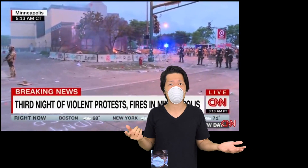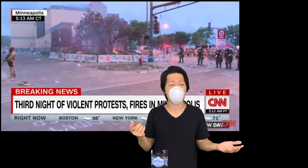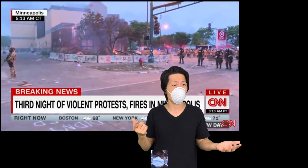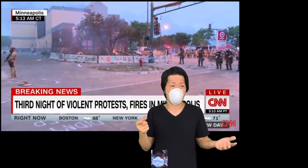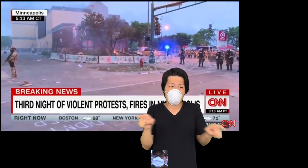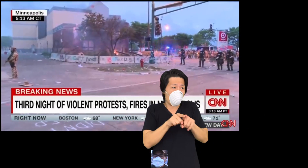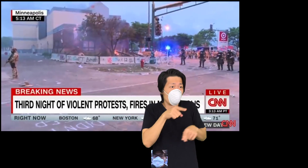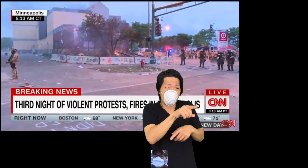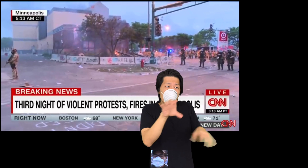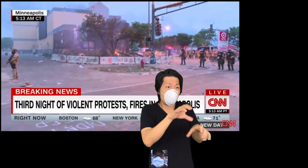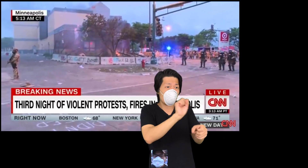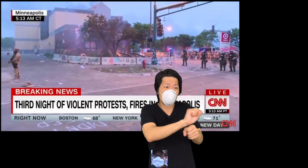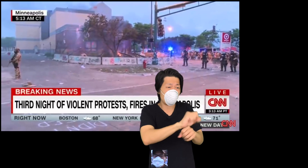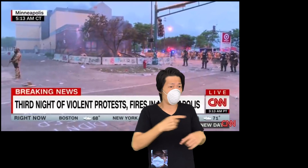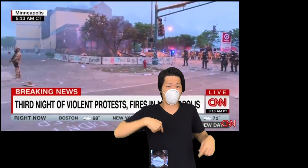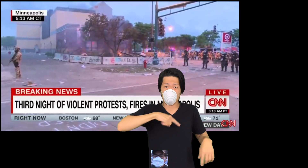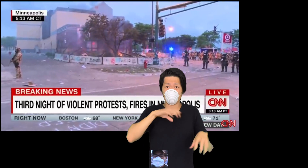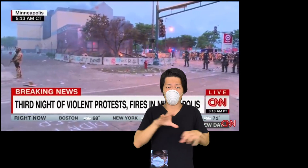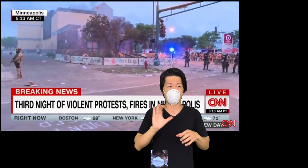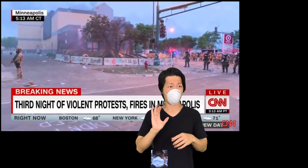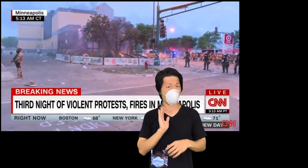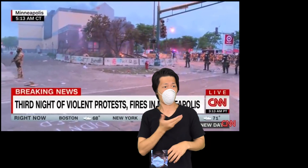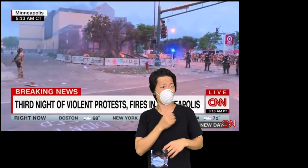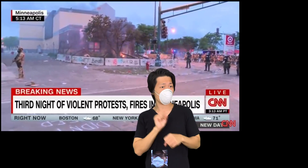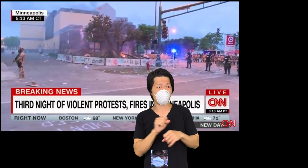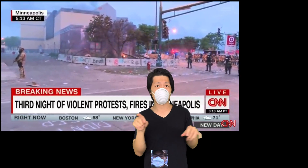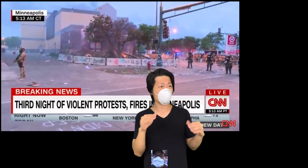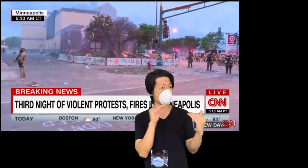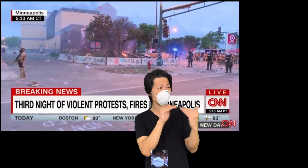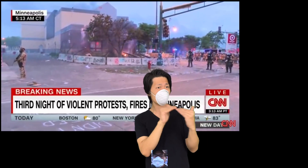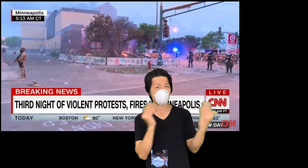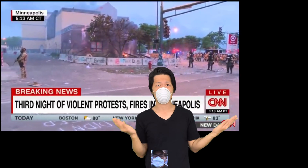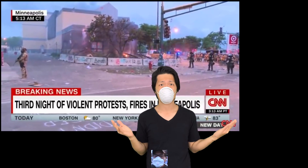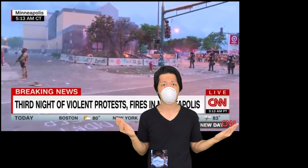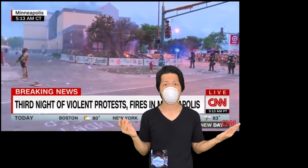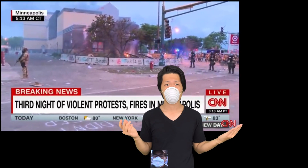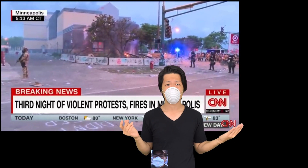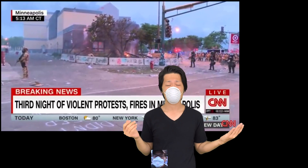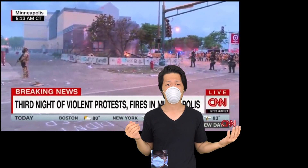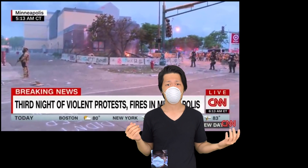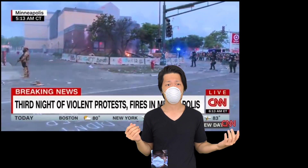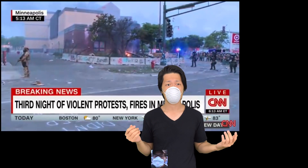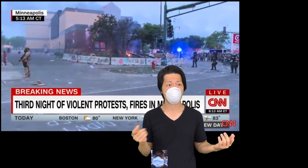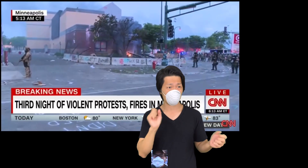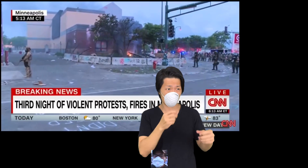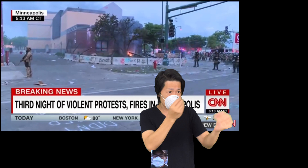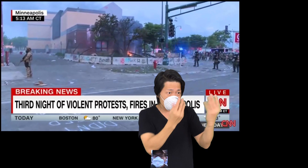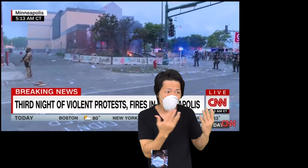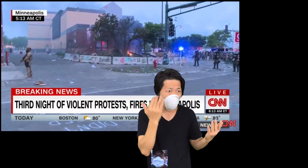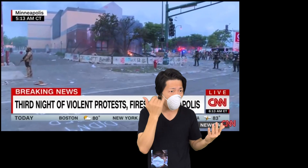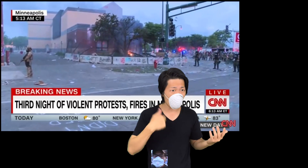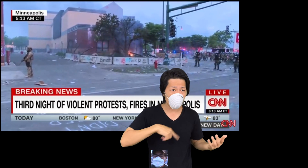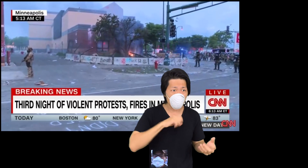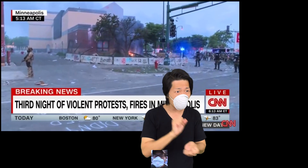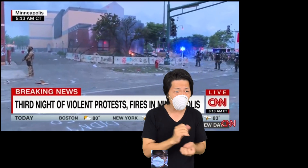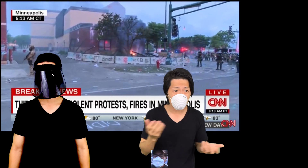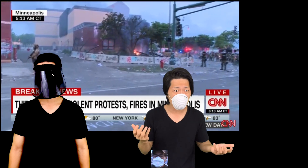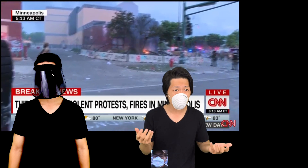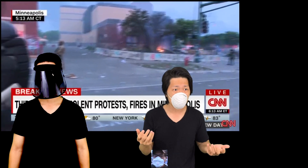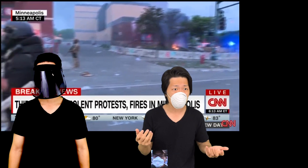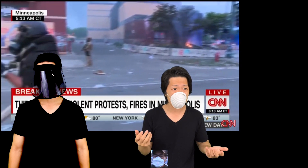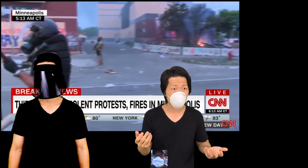I'm done, you know, we're just out here doing our job as well as you are. We can do that. Can you tell me what are...